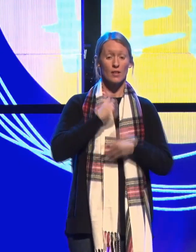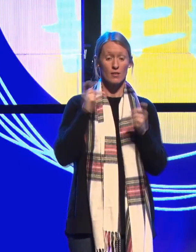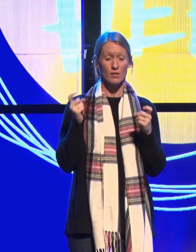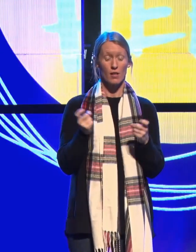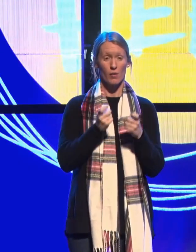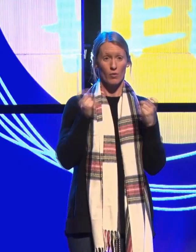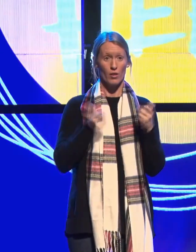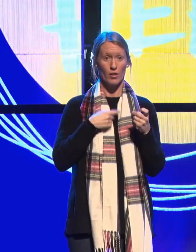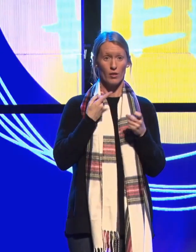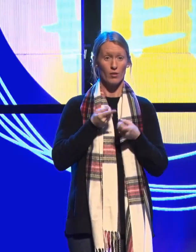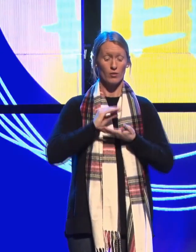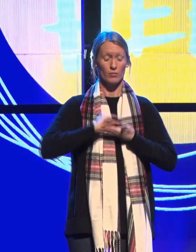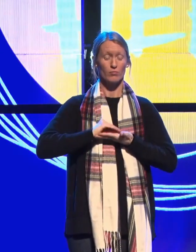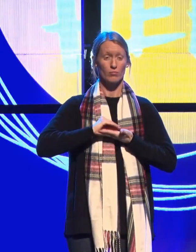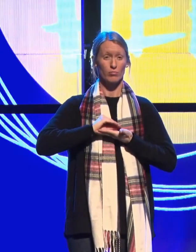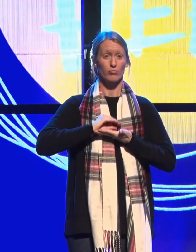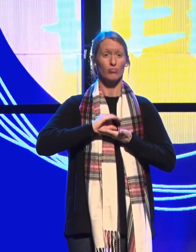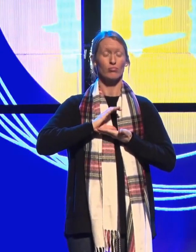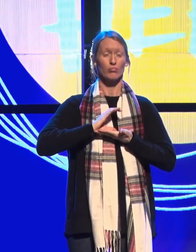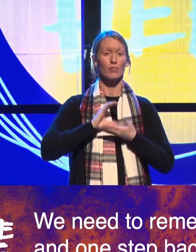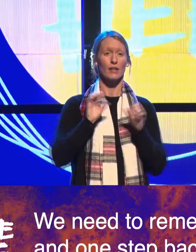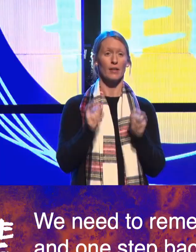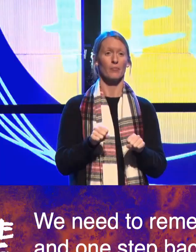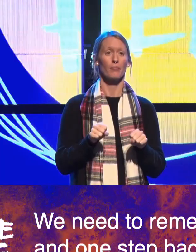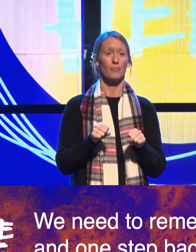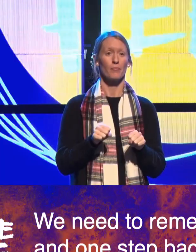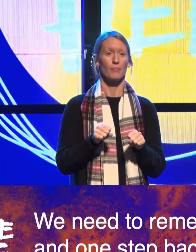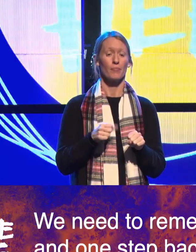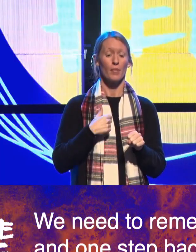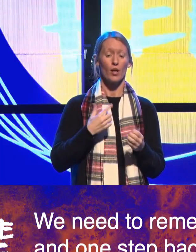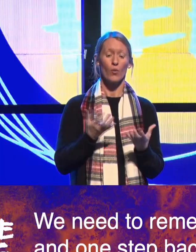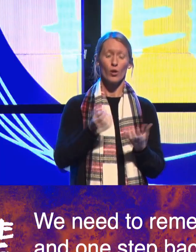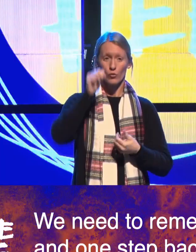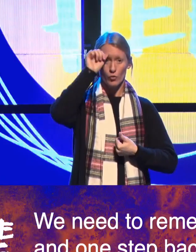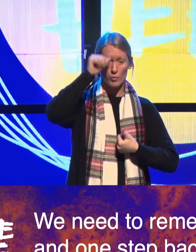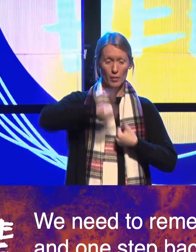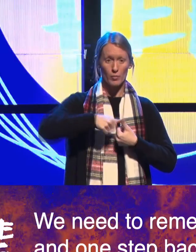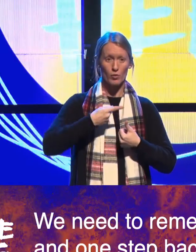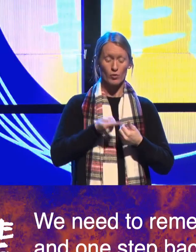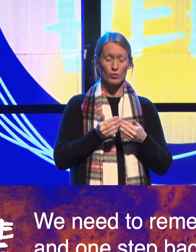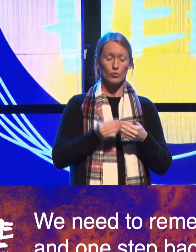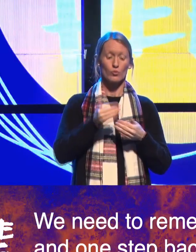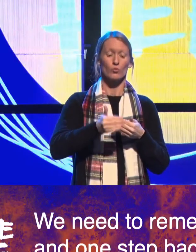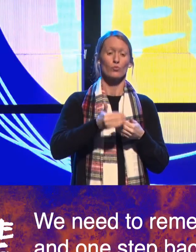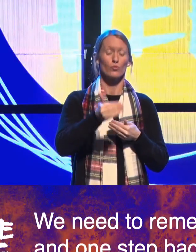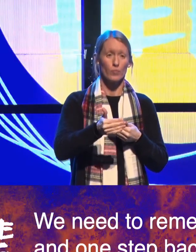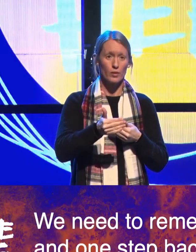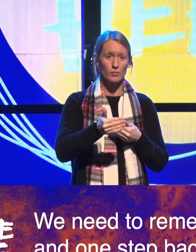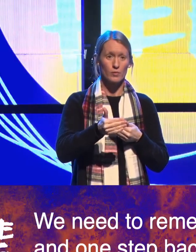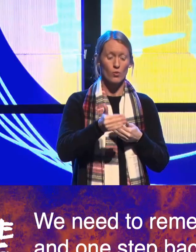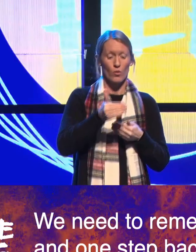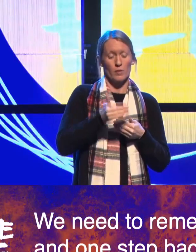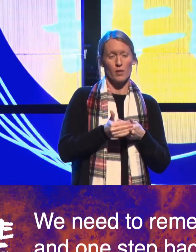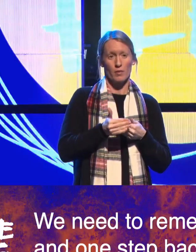self-esteem. And here's the thing I really want you to remember. 2 steps forward and 1 step back is still progress.